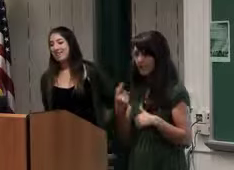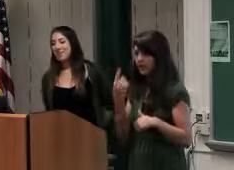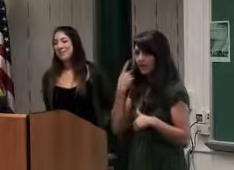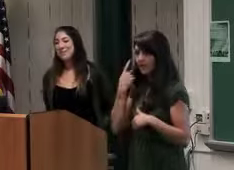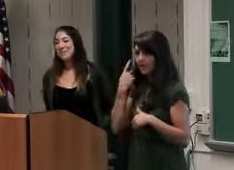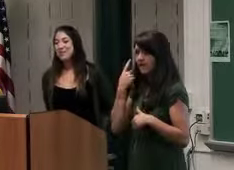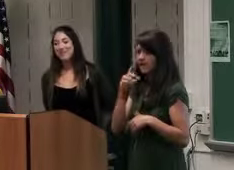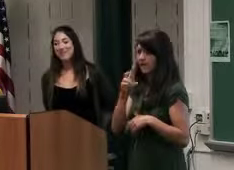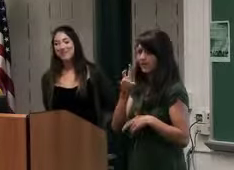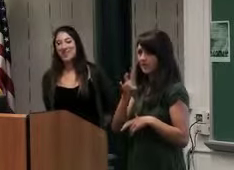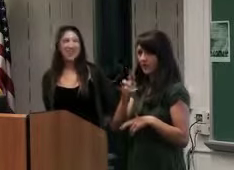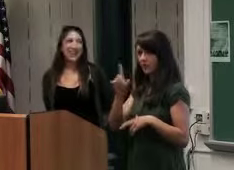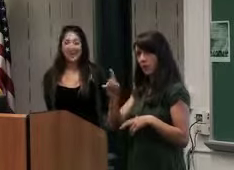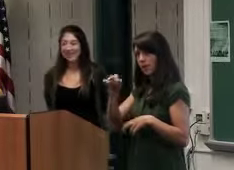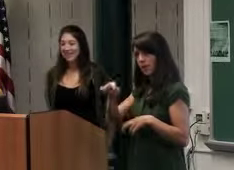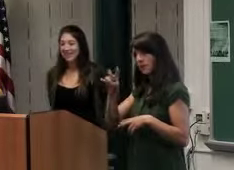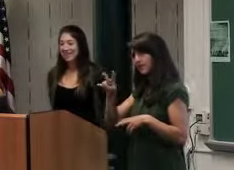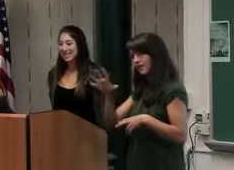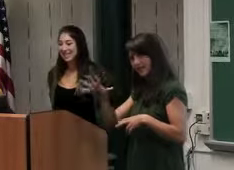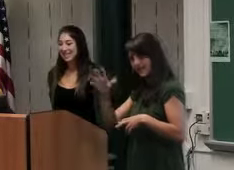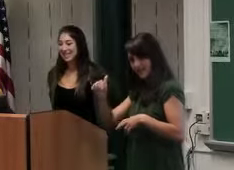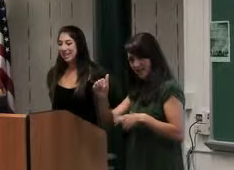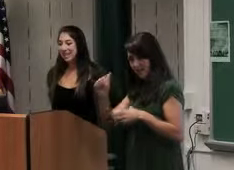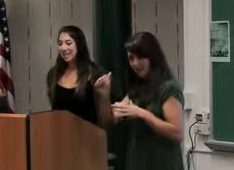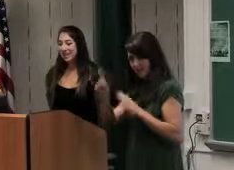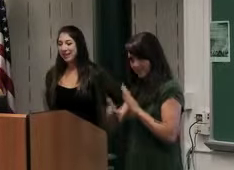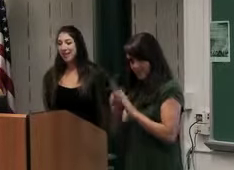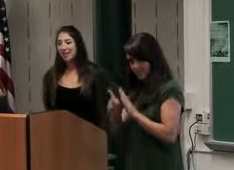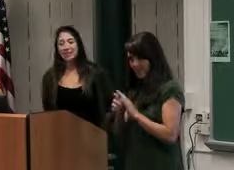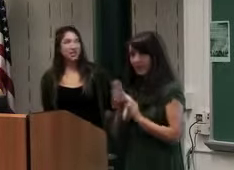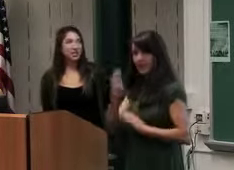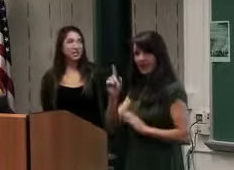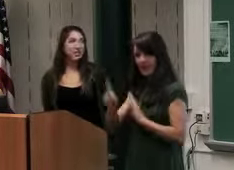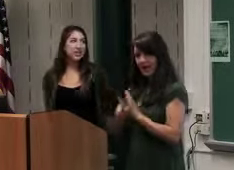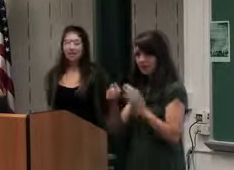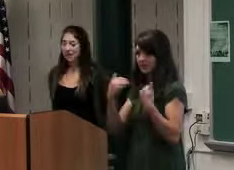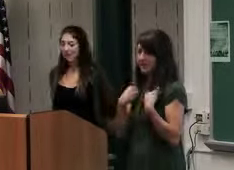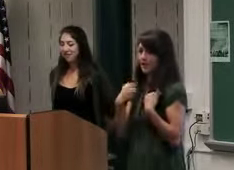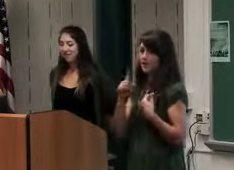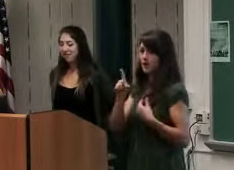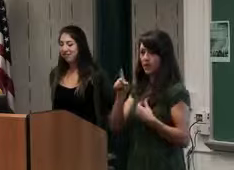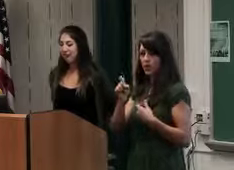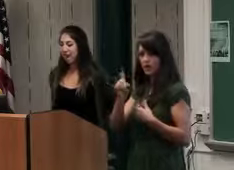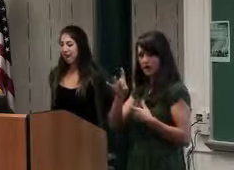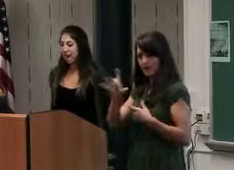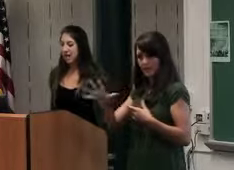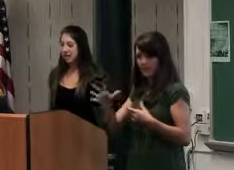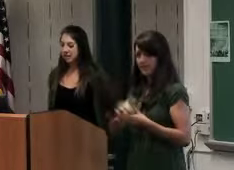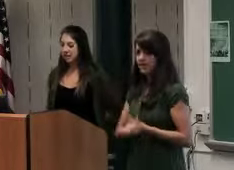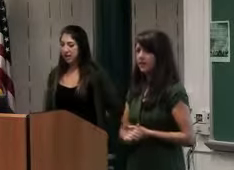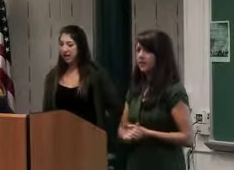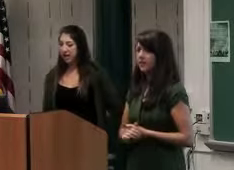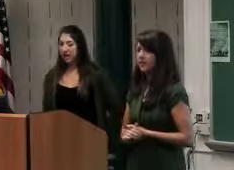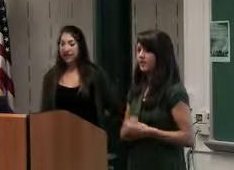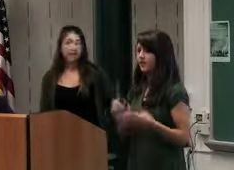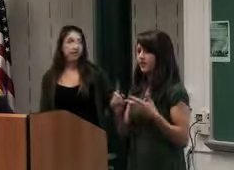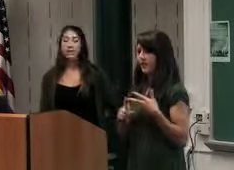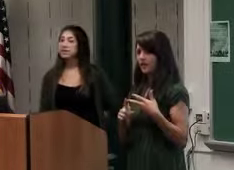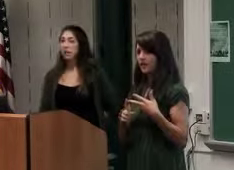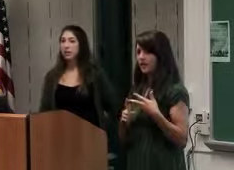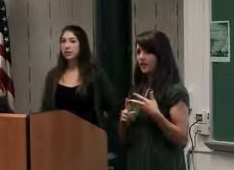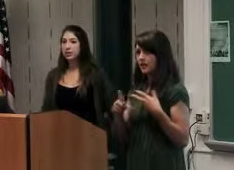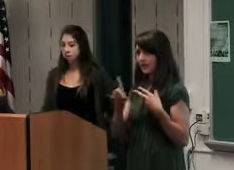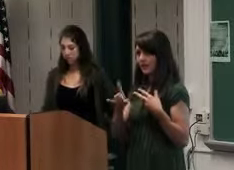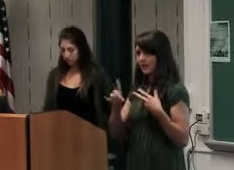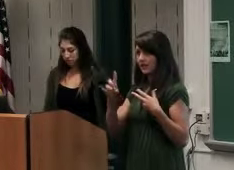I had 71.75 hours. B hours 185, and then